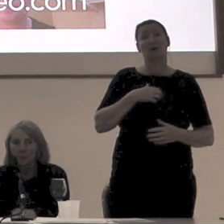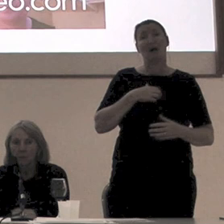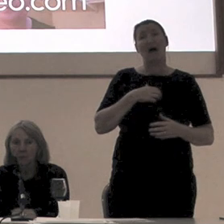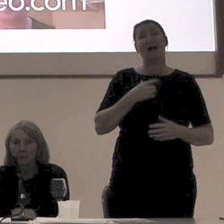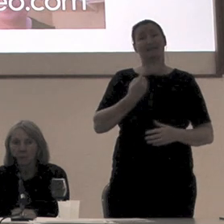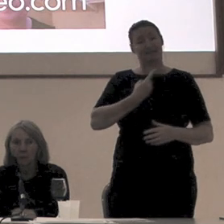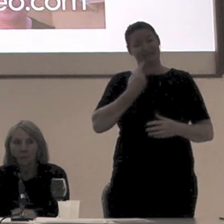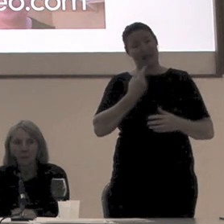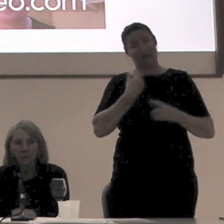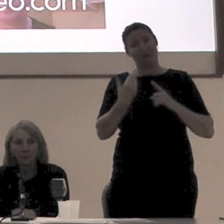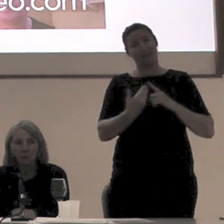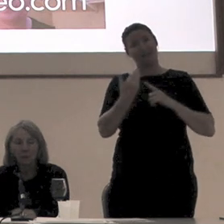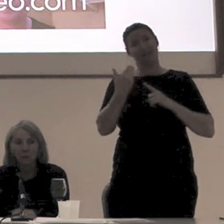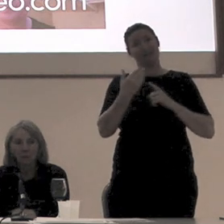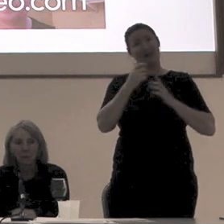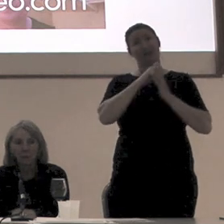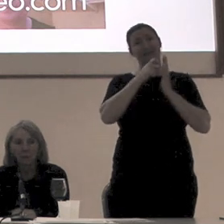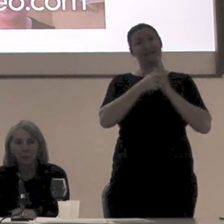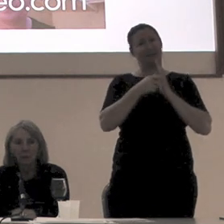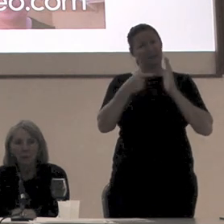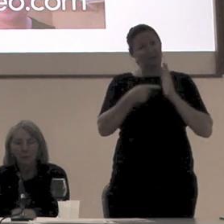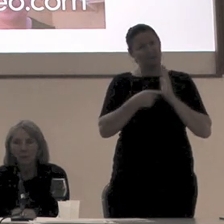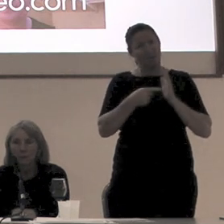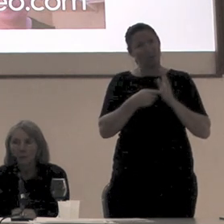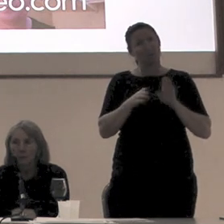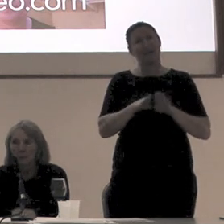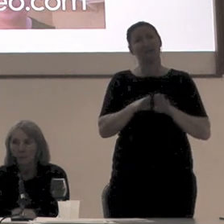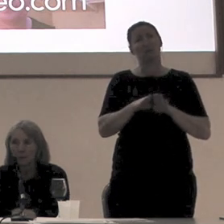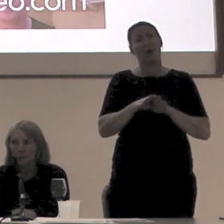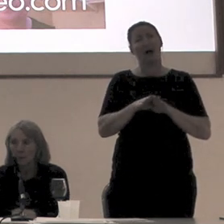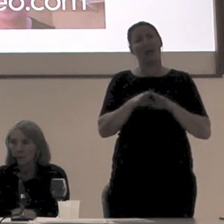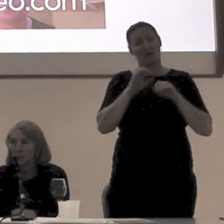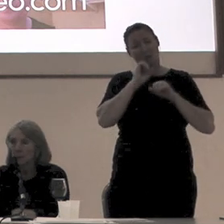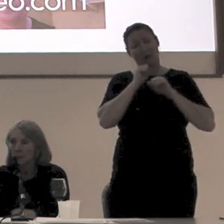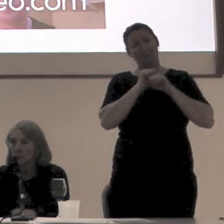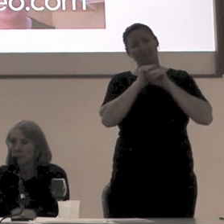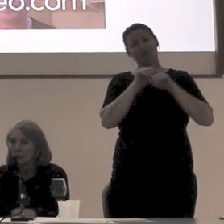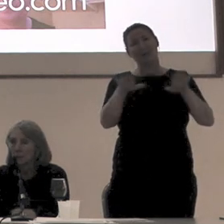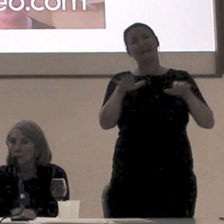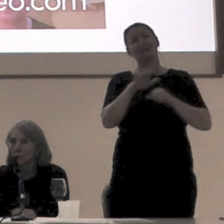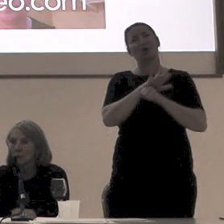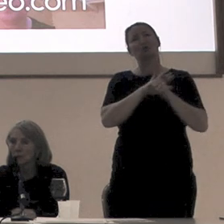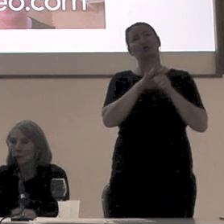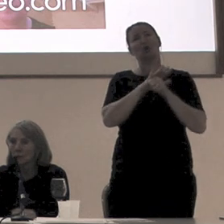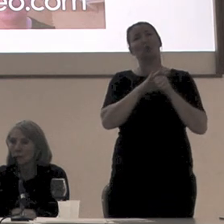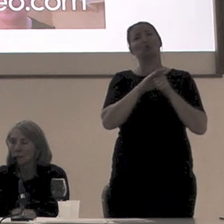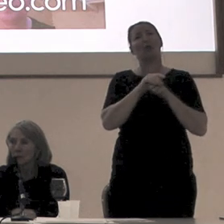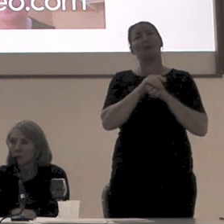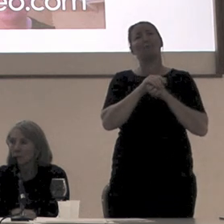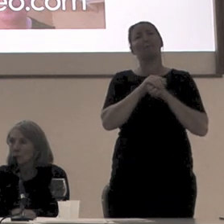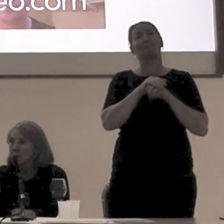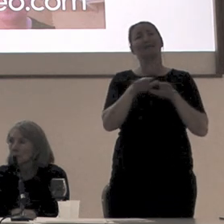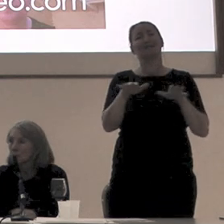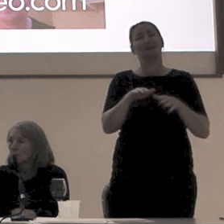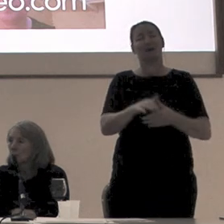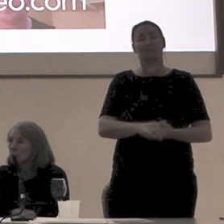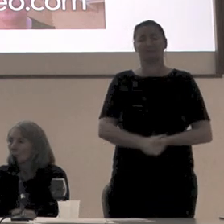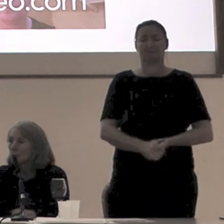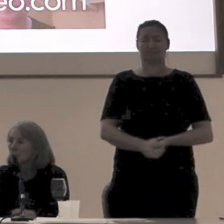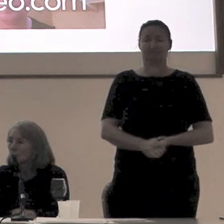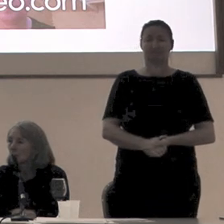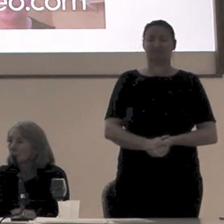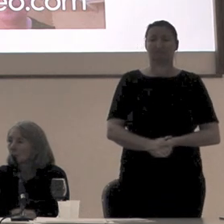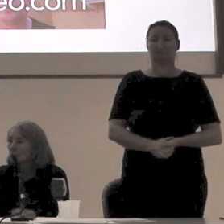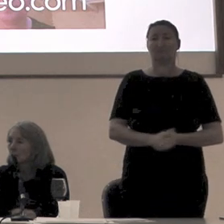please just do look out for that on social media this month. The NEU with its disabled members has produced